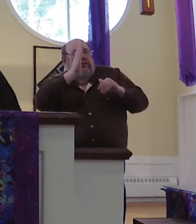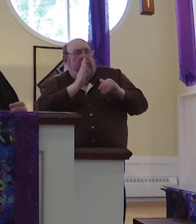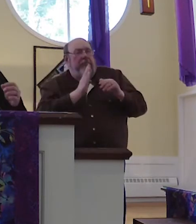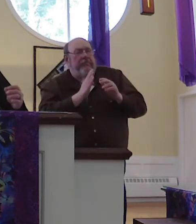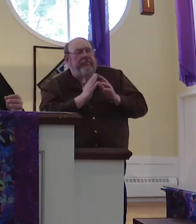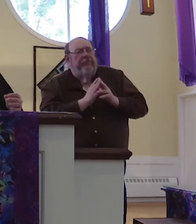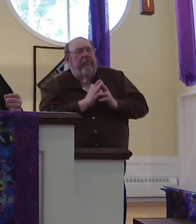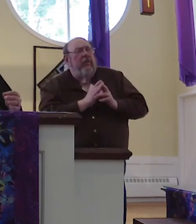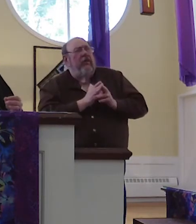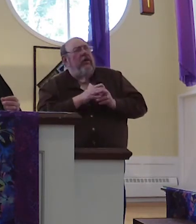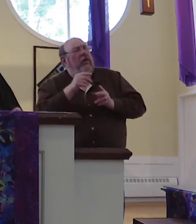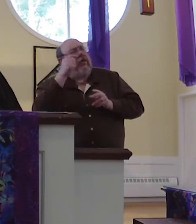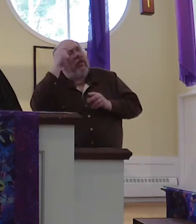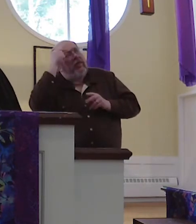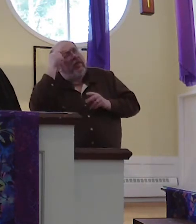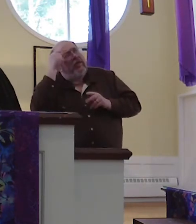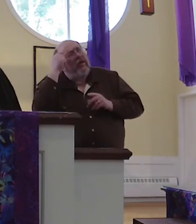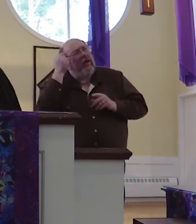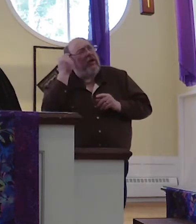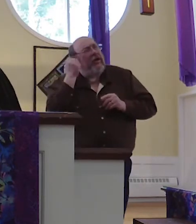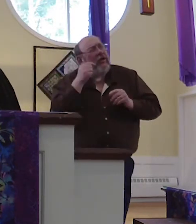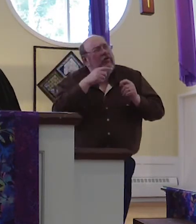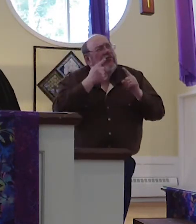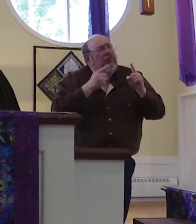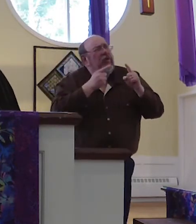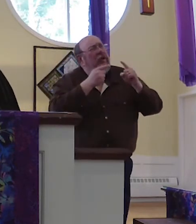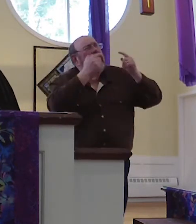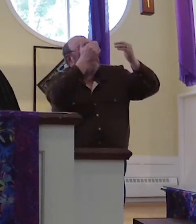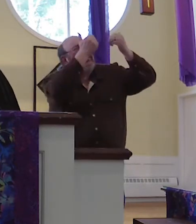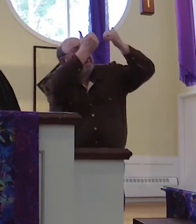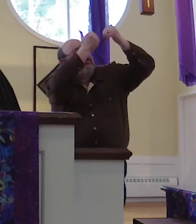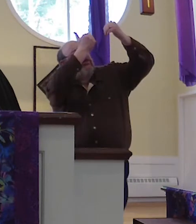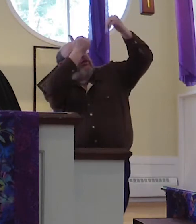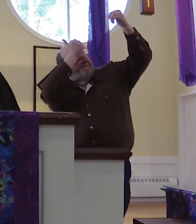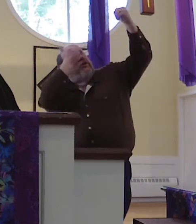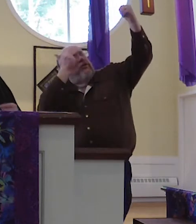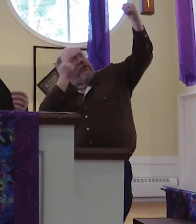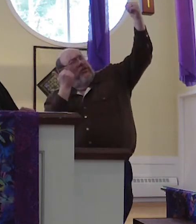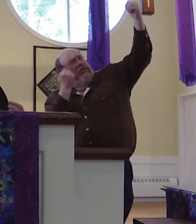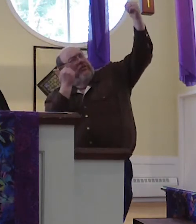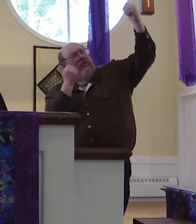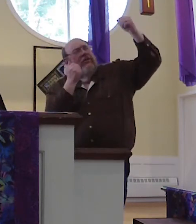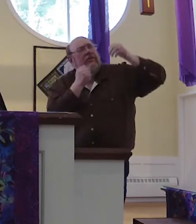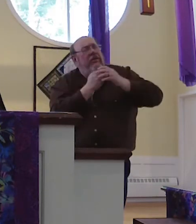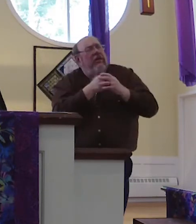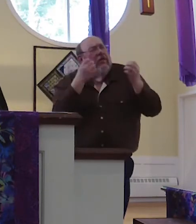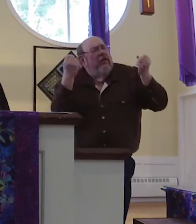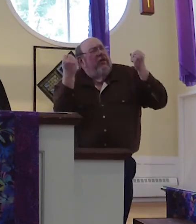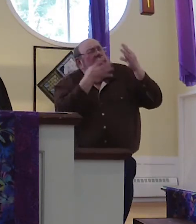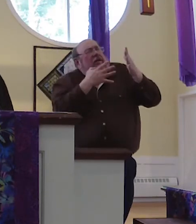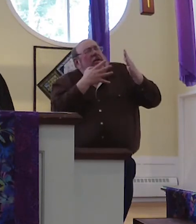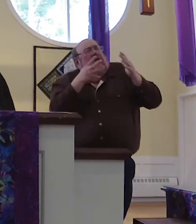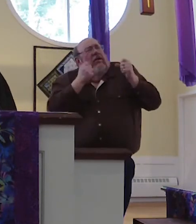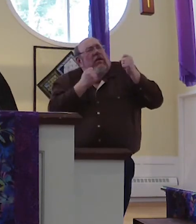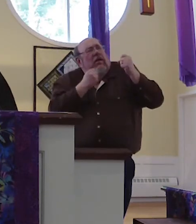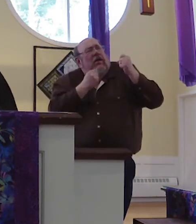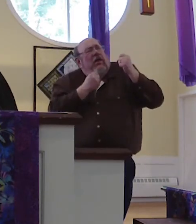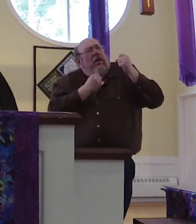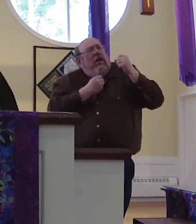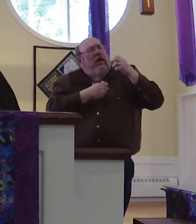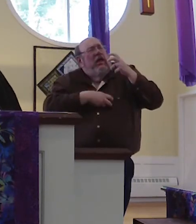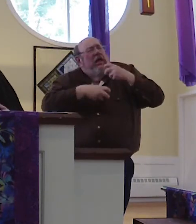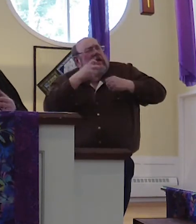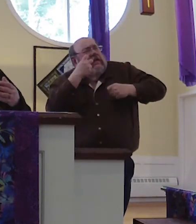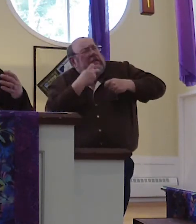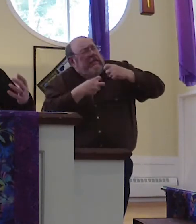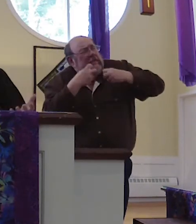I thought that idea created distance from God. I thought that fear of God led to harmful dogmas and doctrines